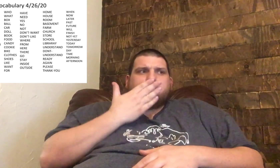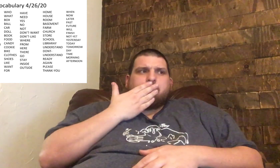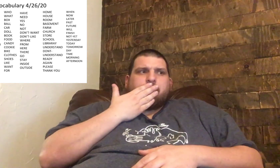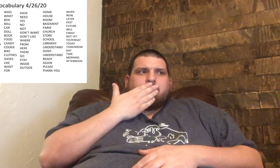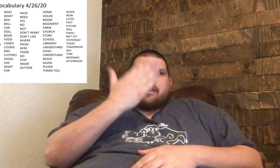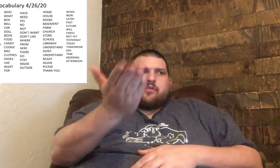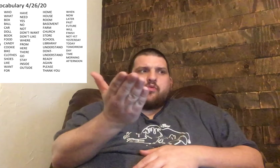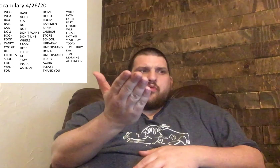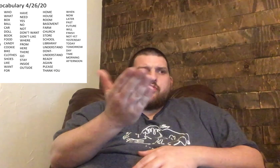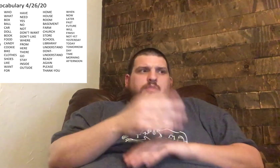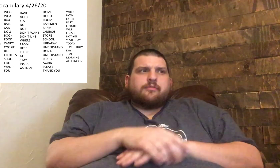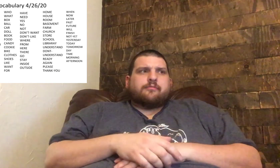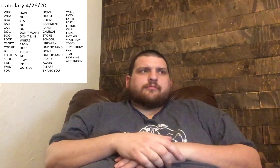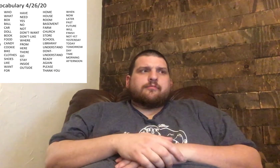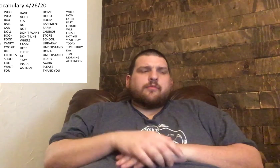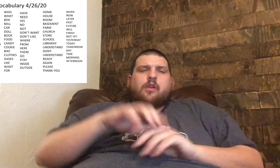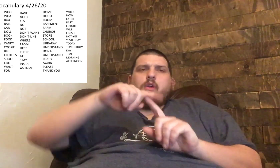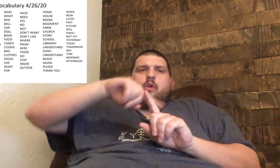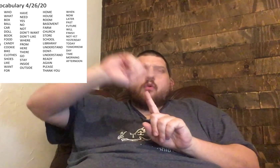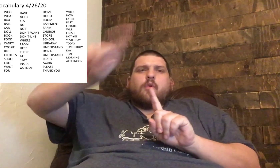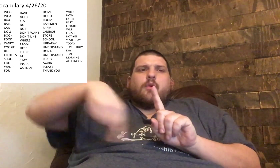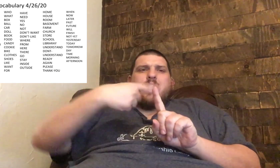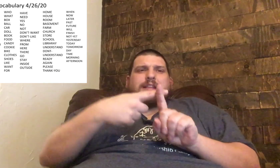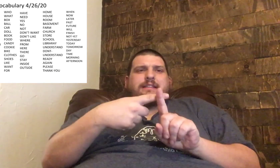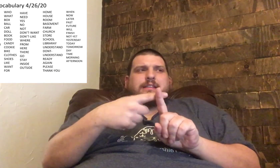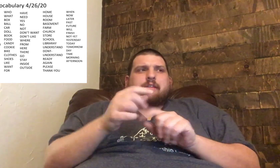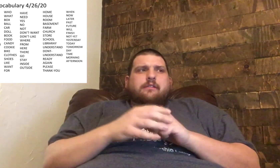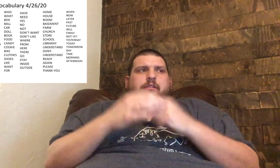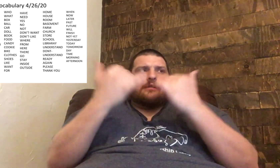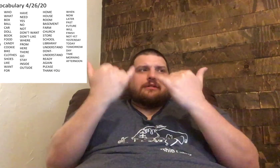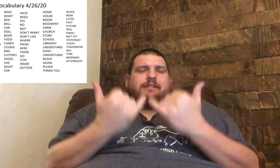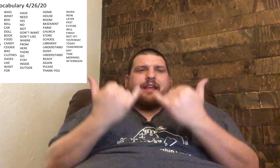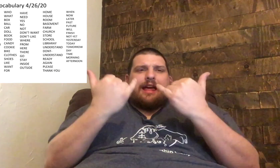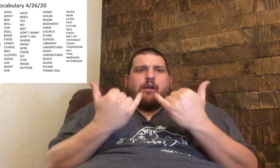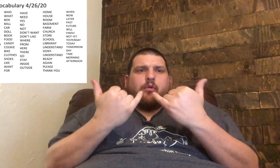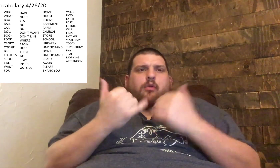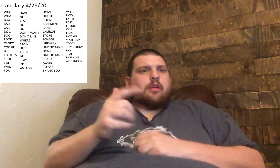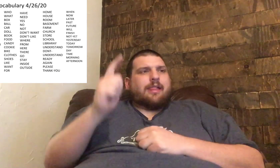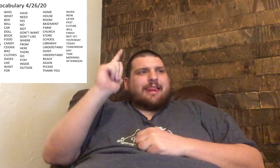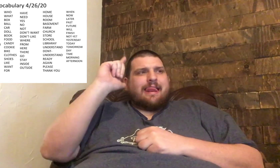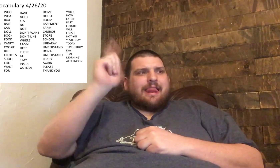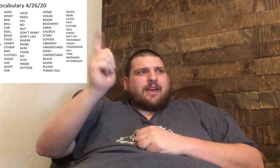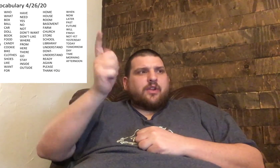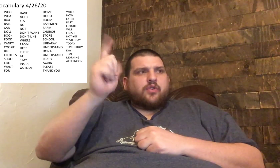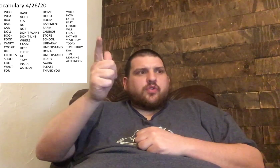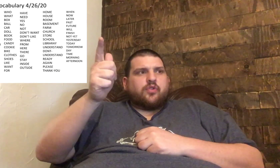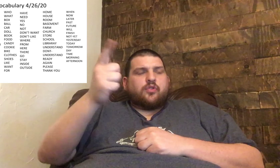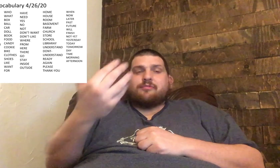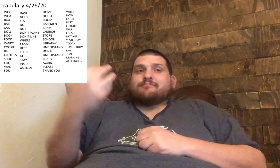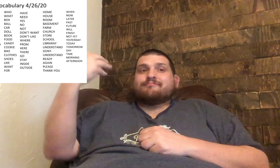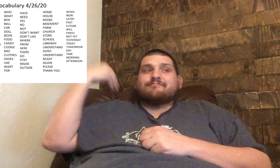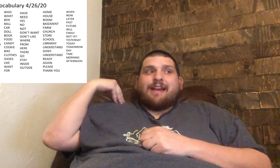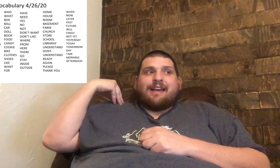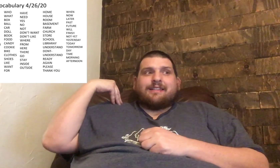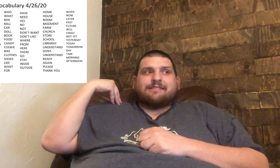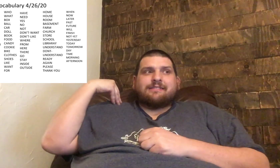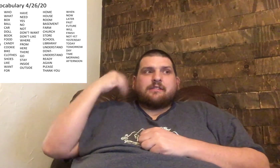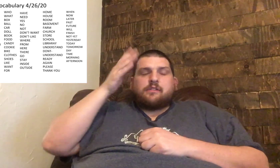please, thank you. When, now, later, in the